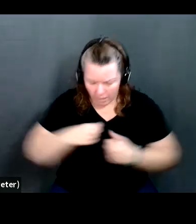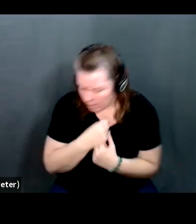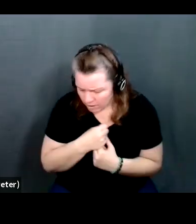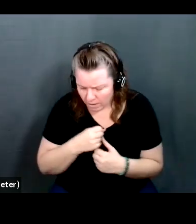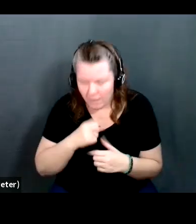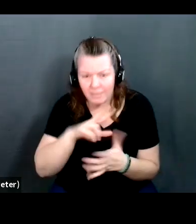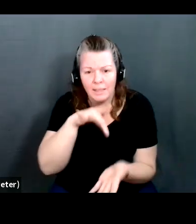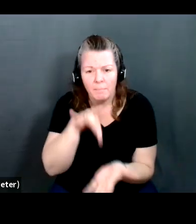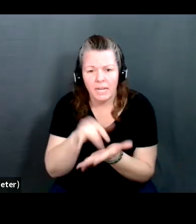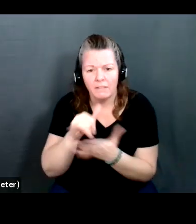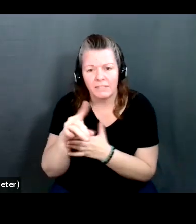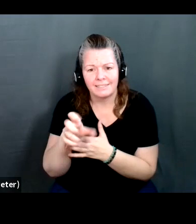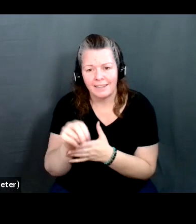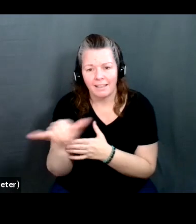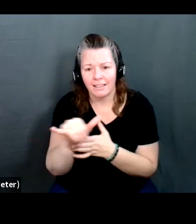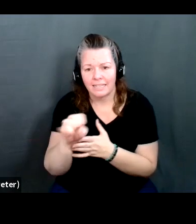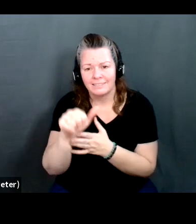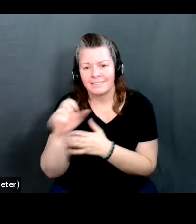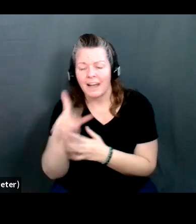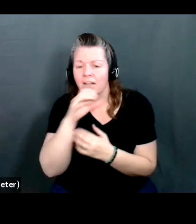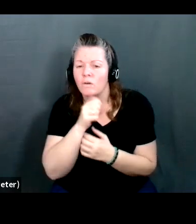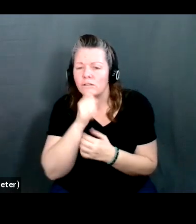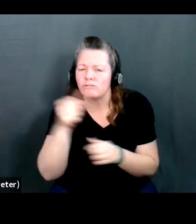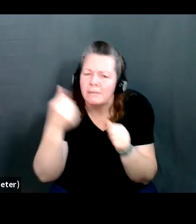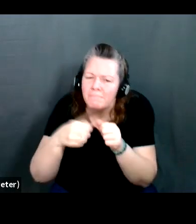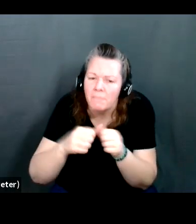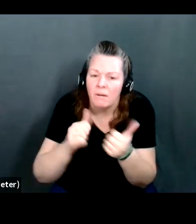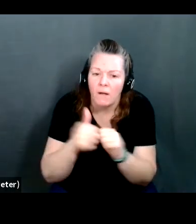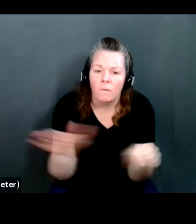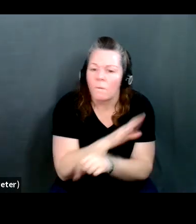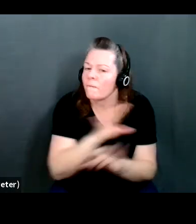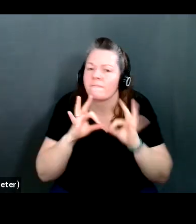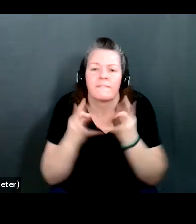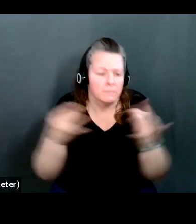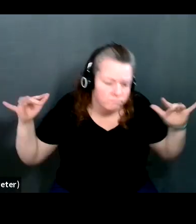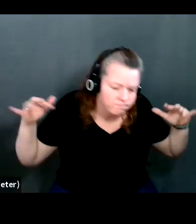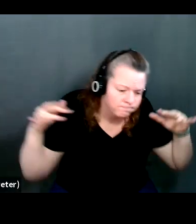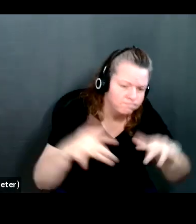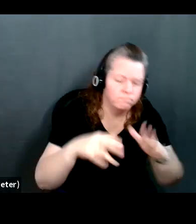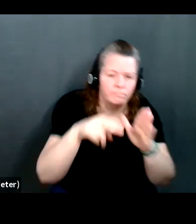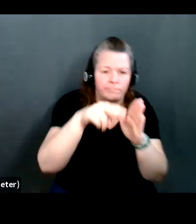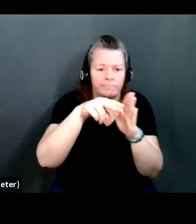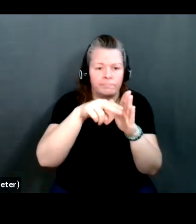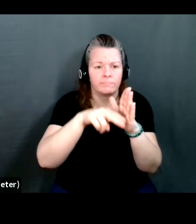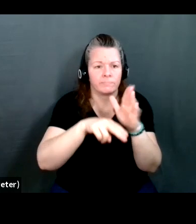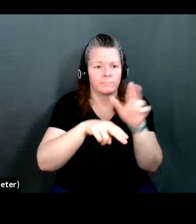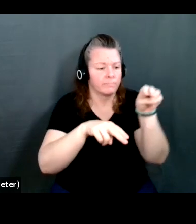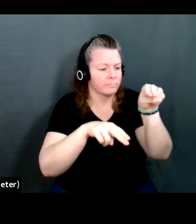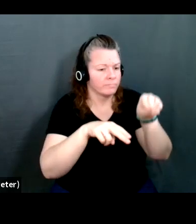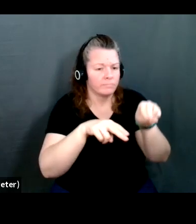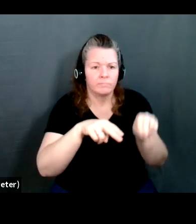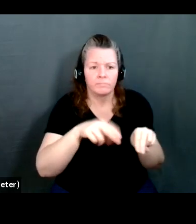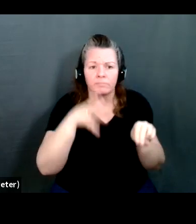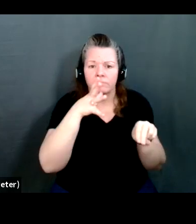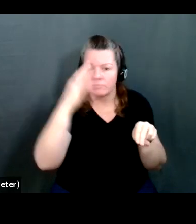the middle of the den like a sack of oranges. Remember how the whole family came to the cemetery to put mother and son in the ground,